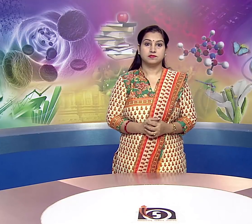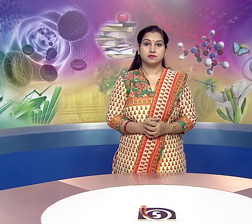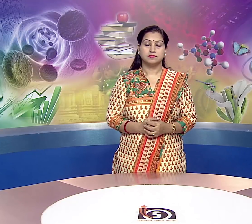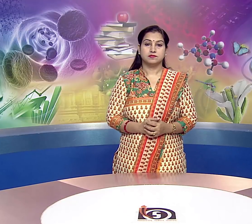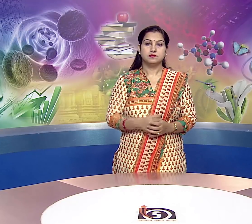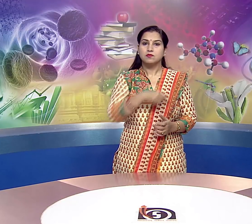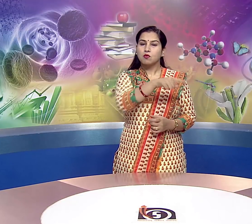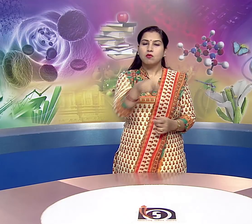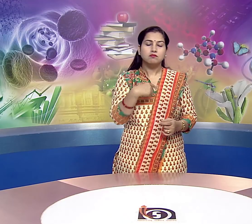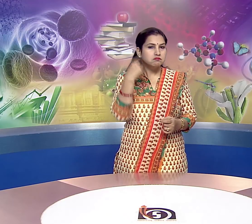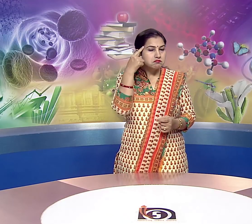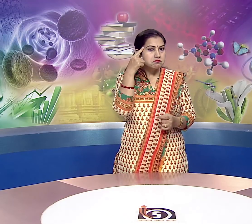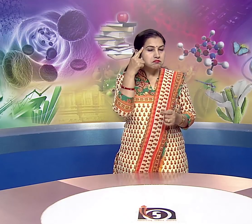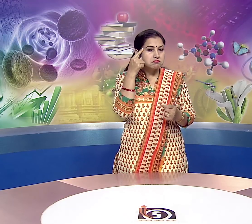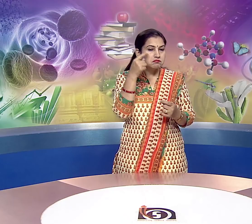we are told about a tiger